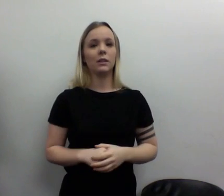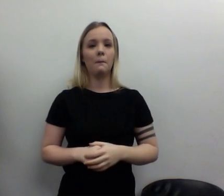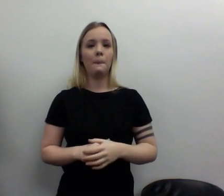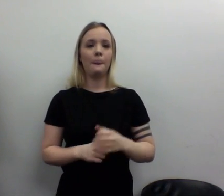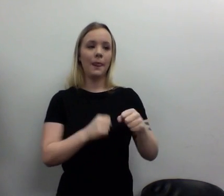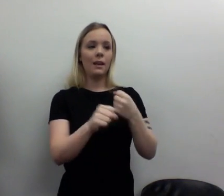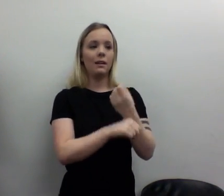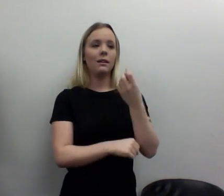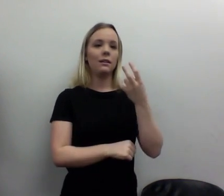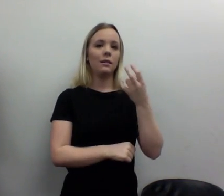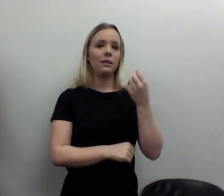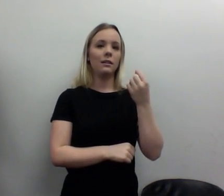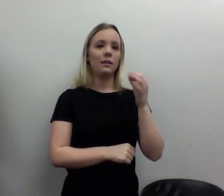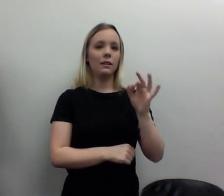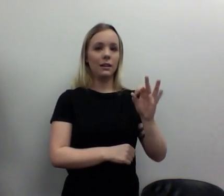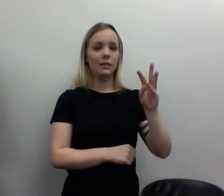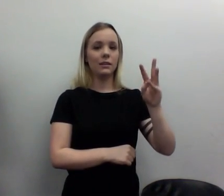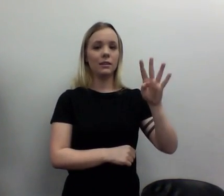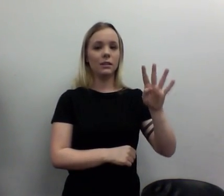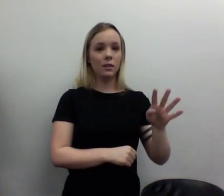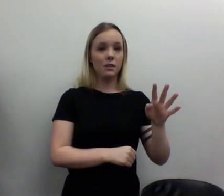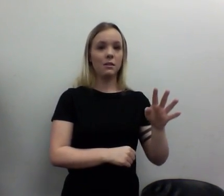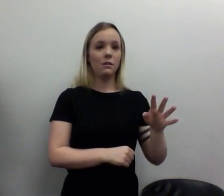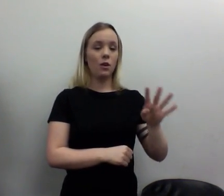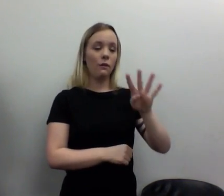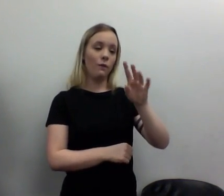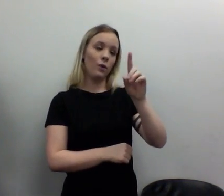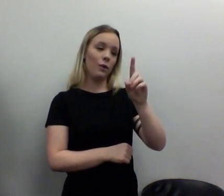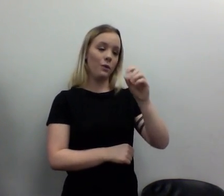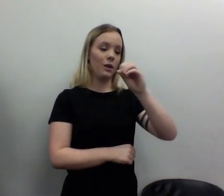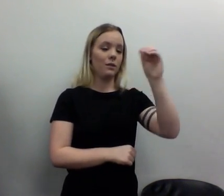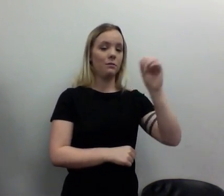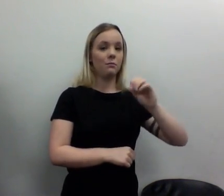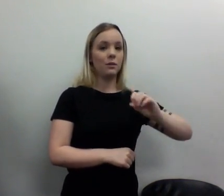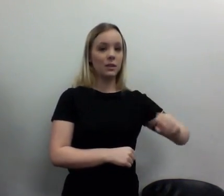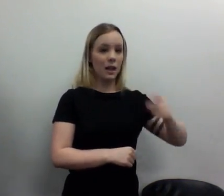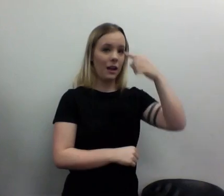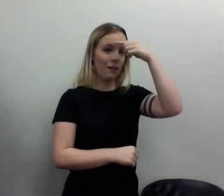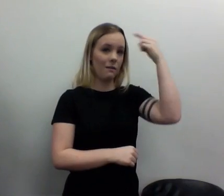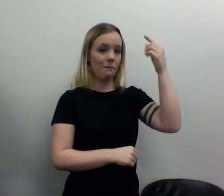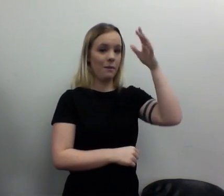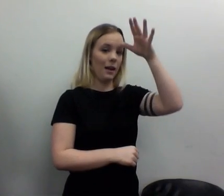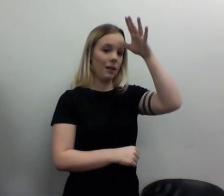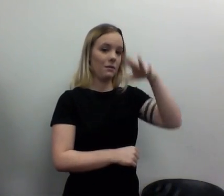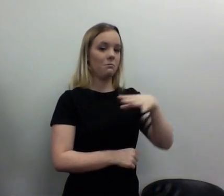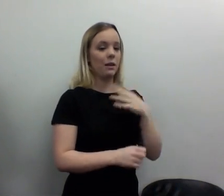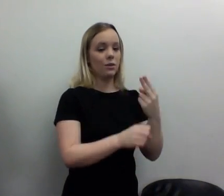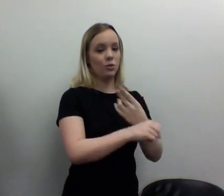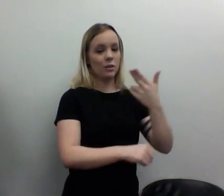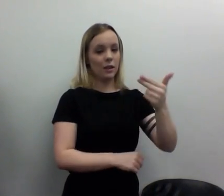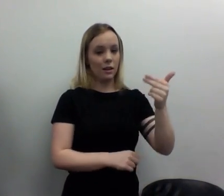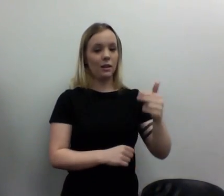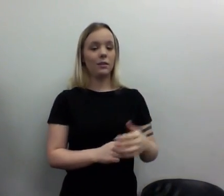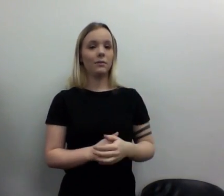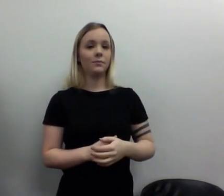the black male offenders used a gun. By 1980, 65% of all the black male offenders